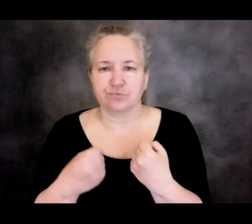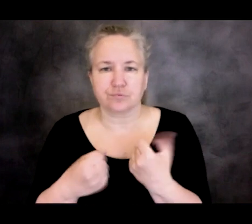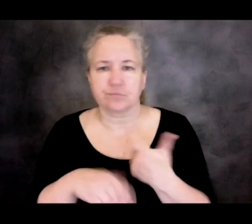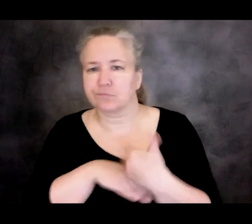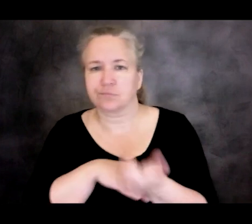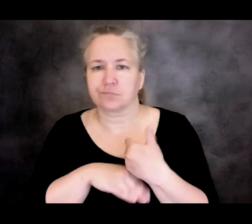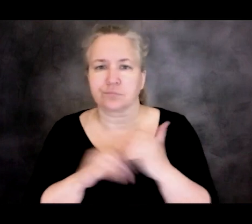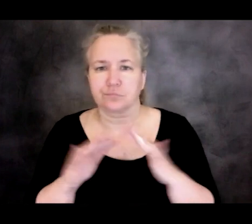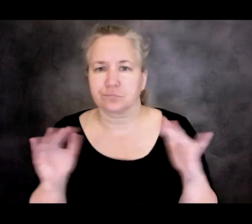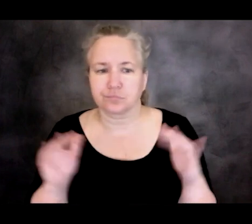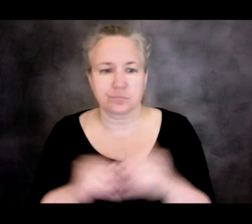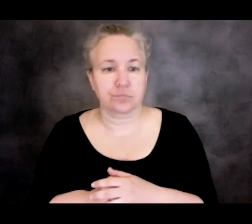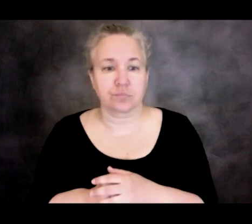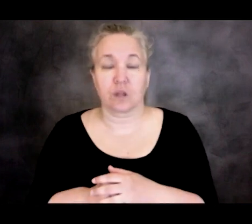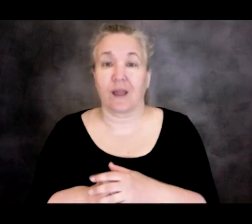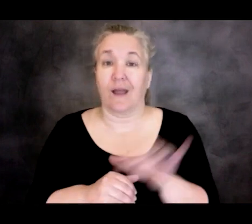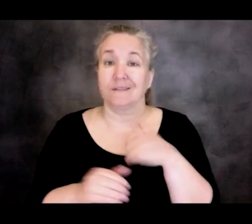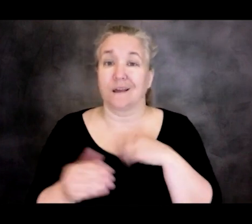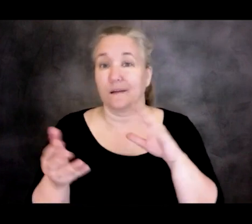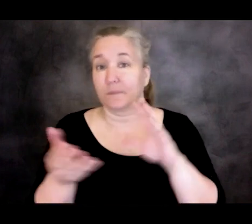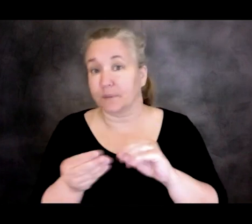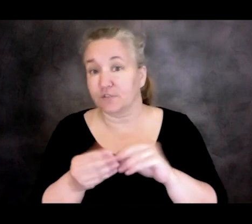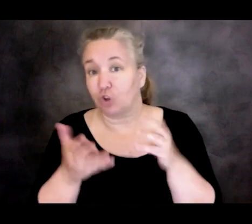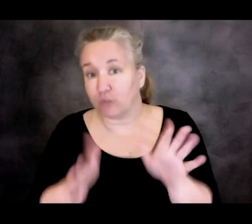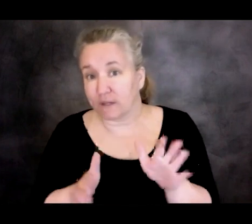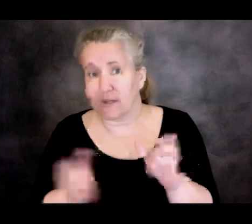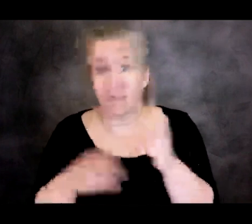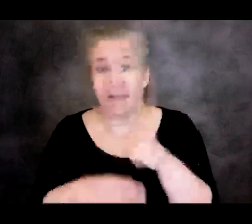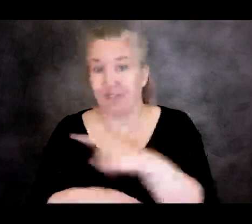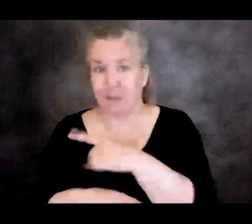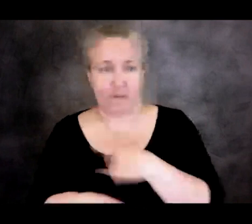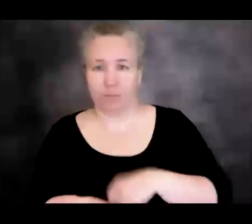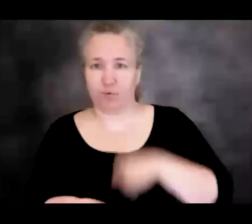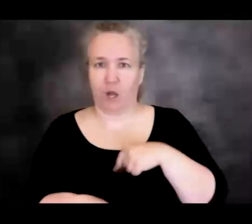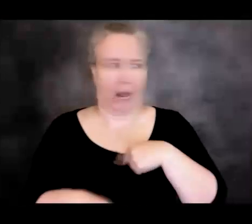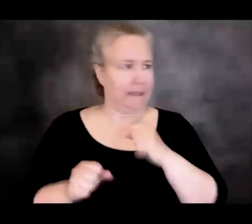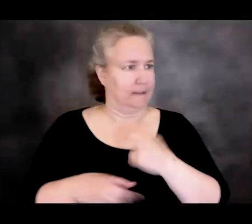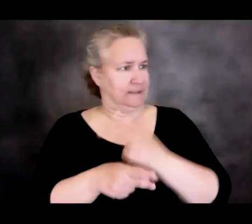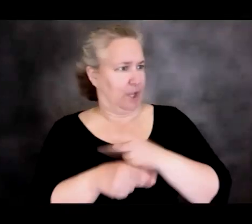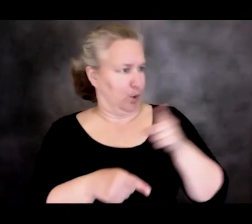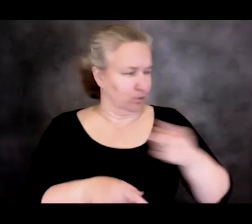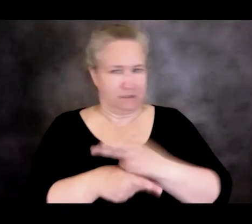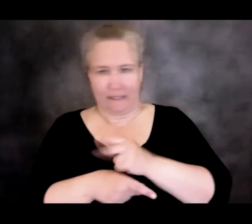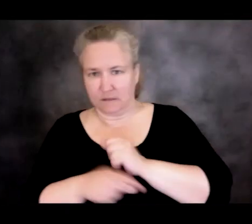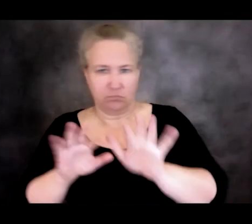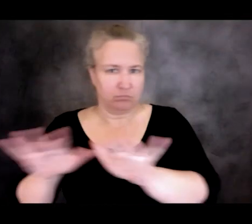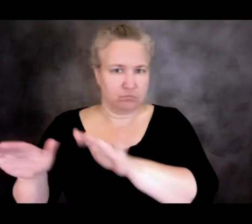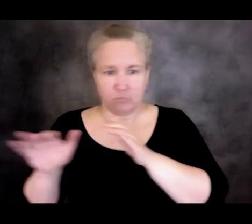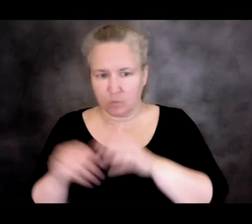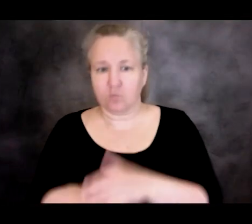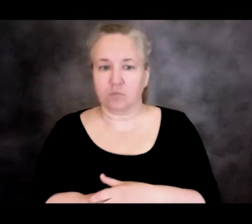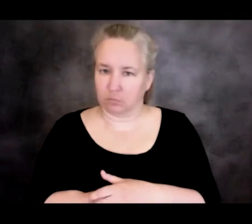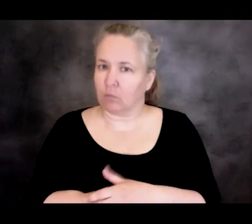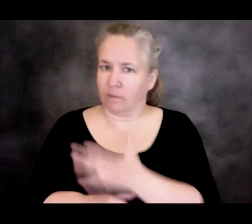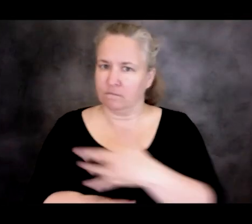appointments. And many of them are, as I mentioned, are very proud of this, are very, very feel a lot of pride in being